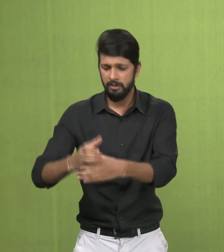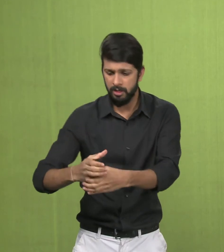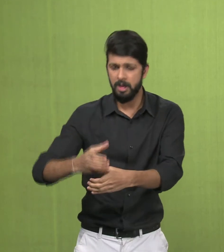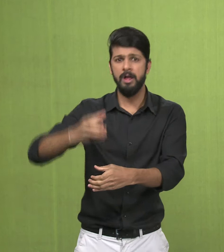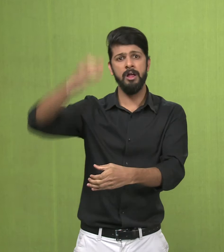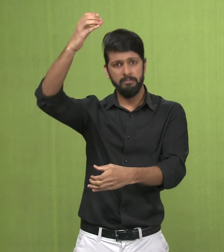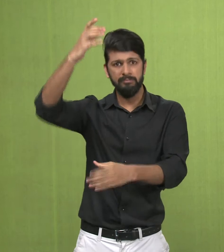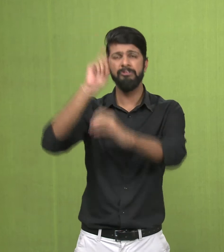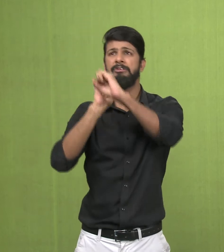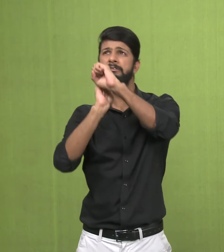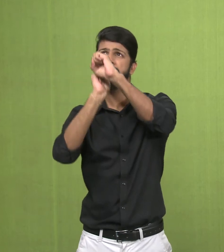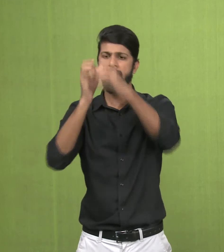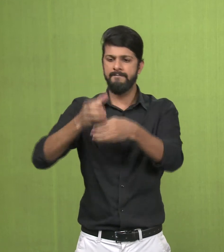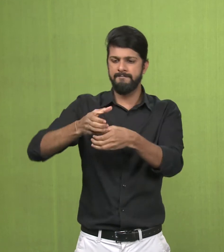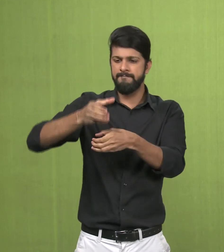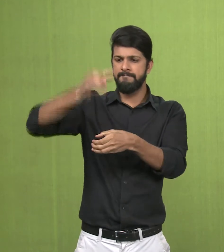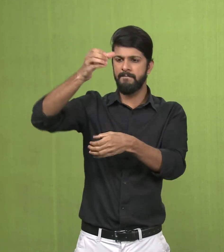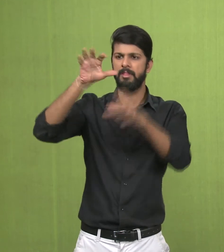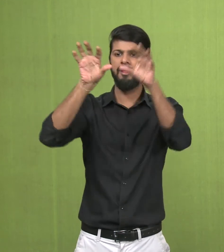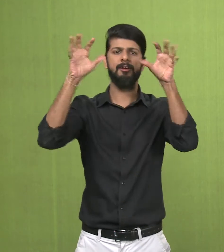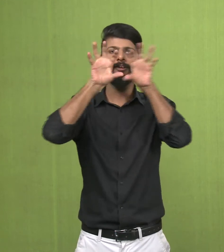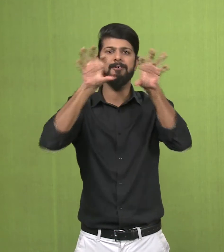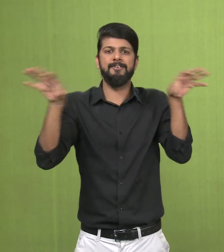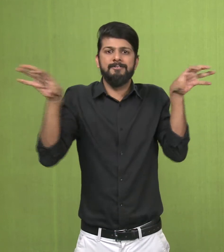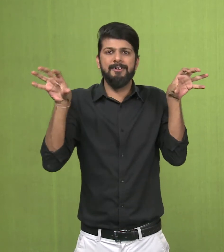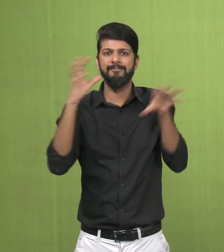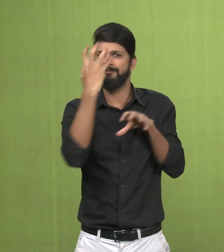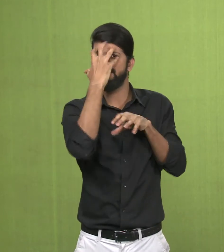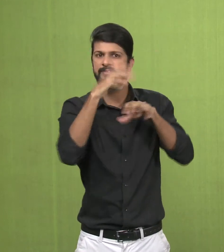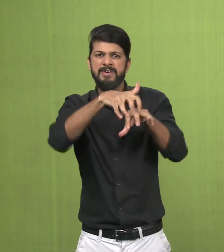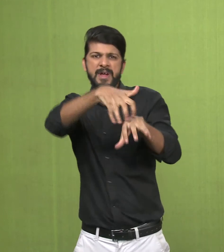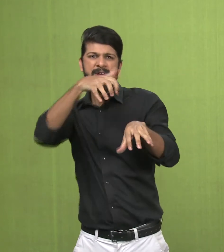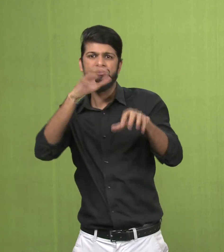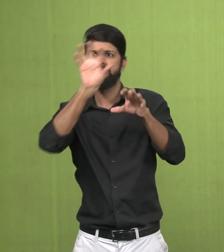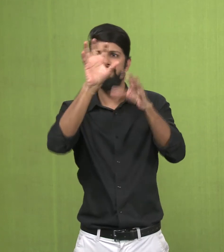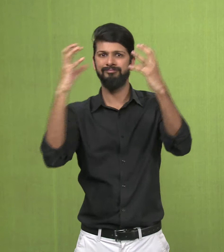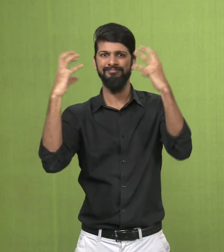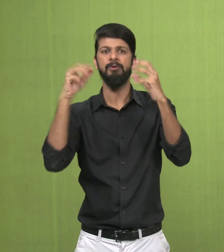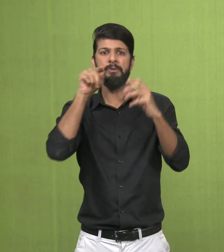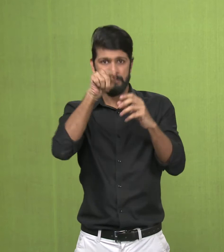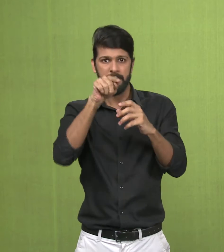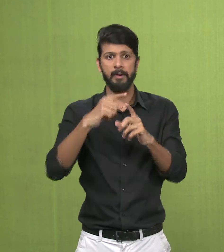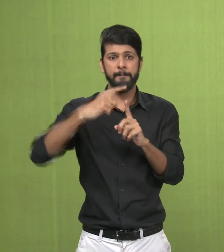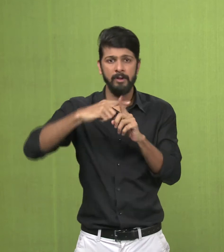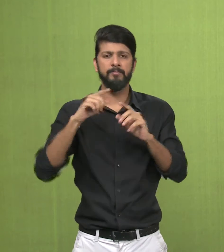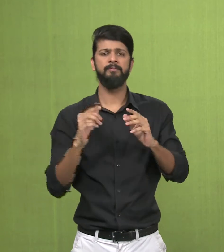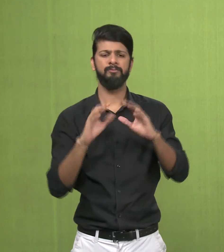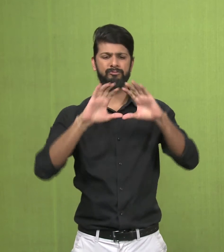represented the skill of the artisans, and these were made on pillars, on stupas and cave